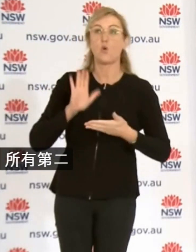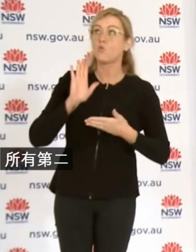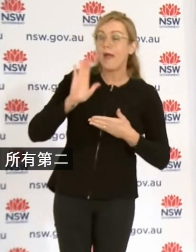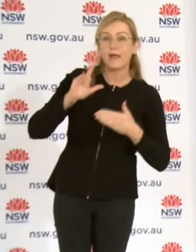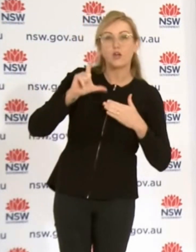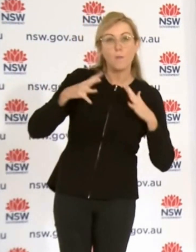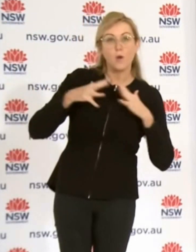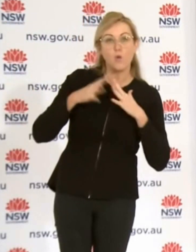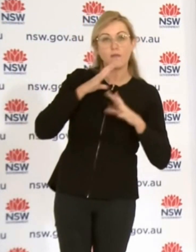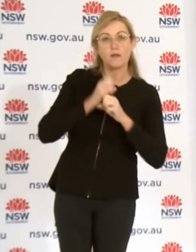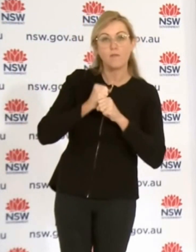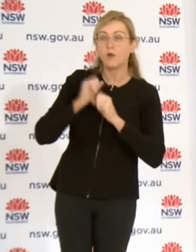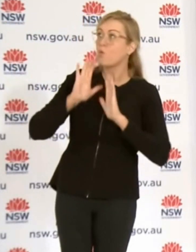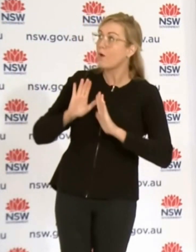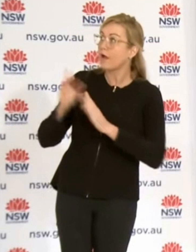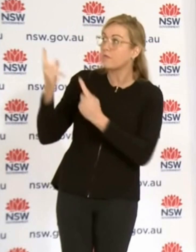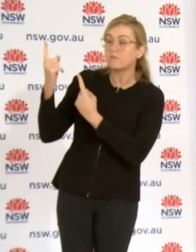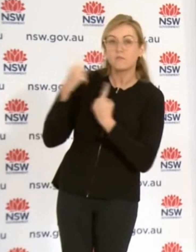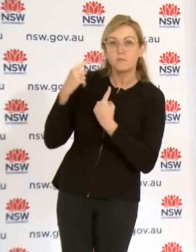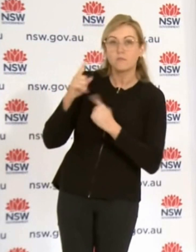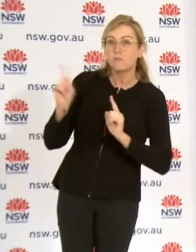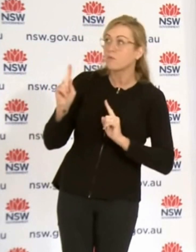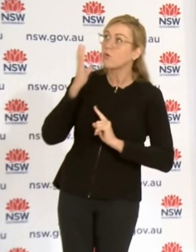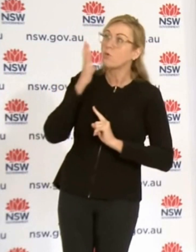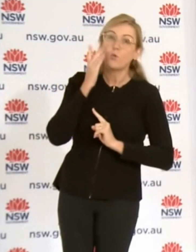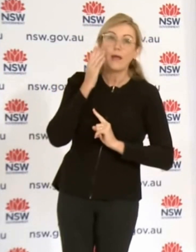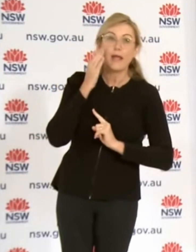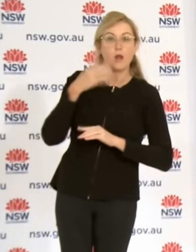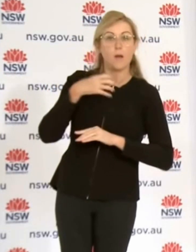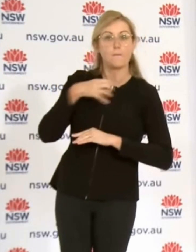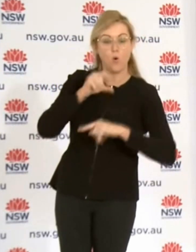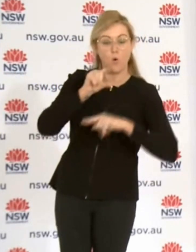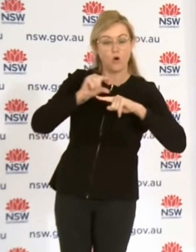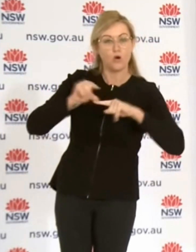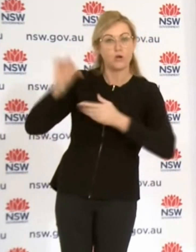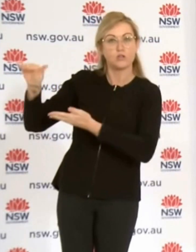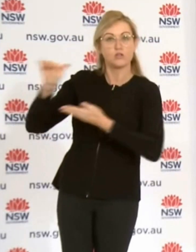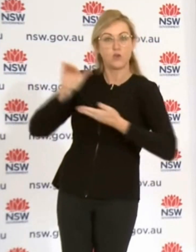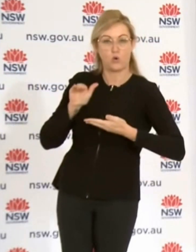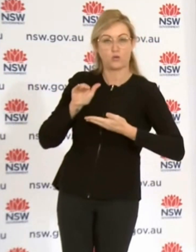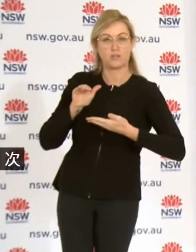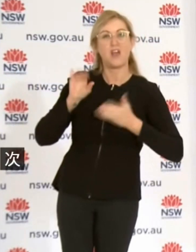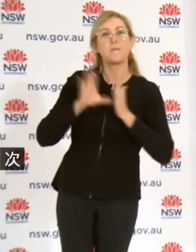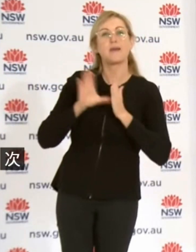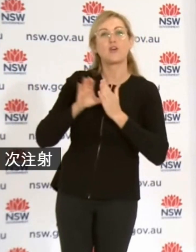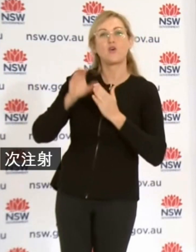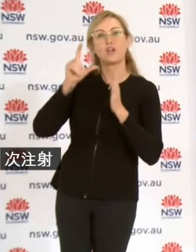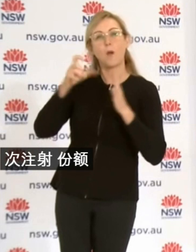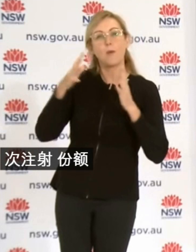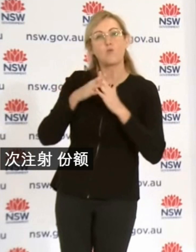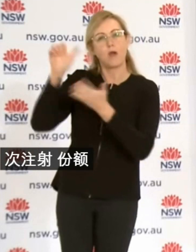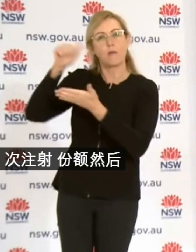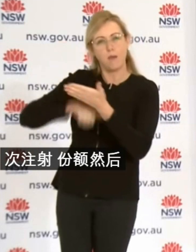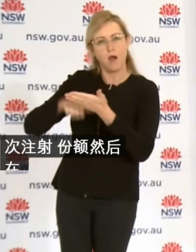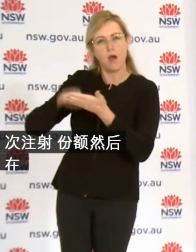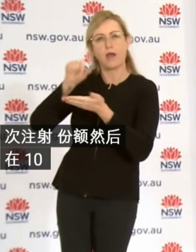Commonwealth at the moment is that we can expect to receive more of our share, our per capita share, then